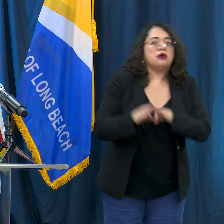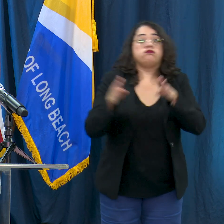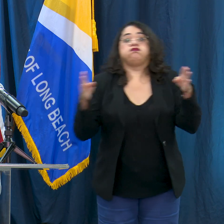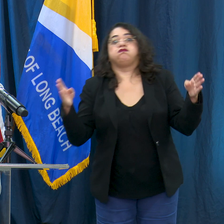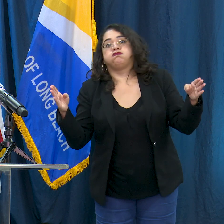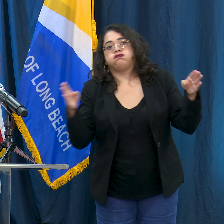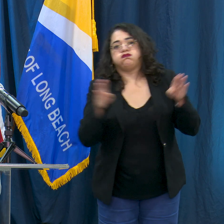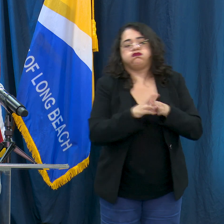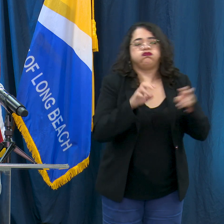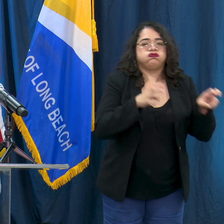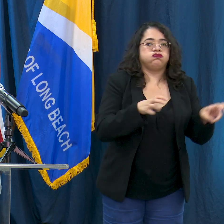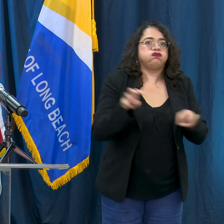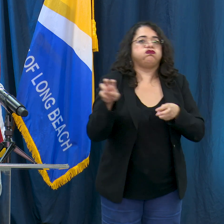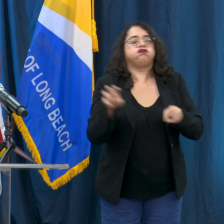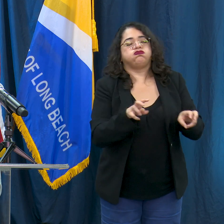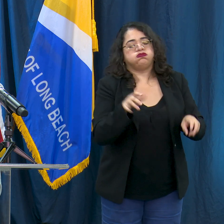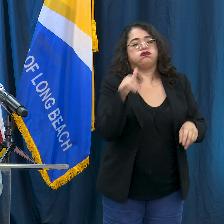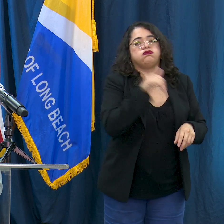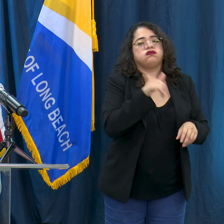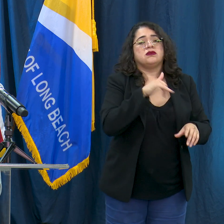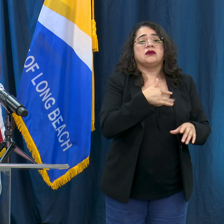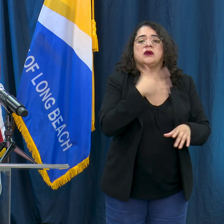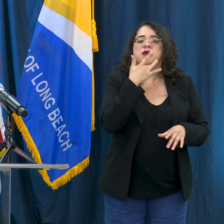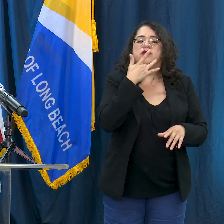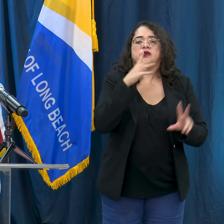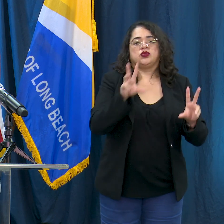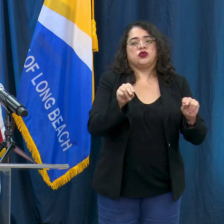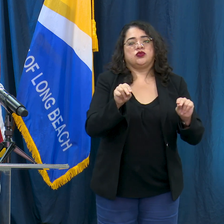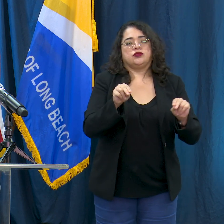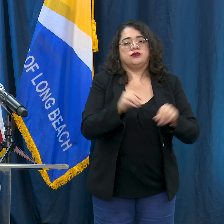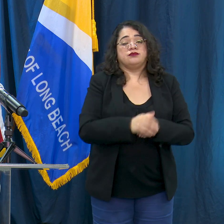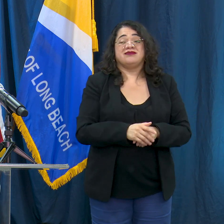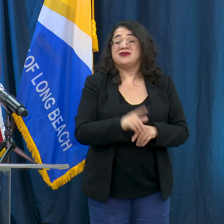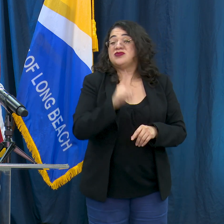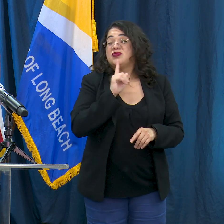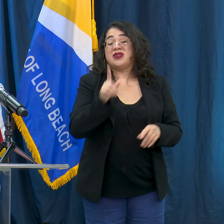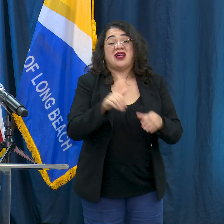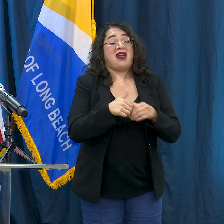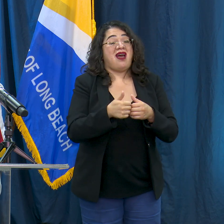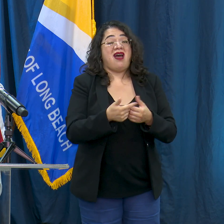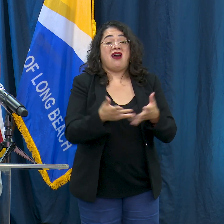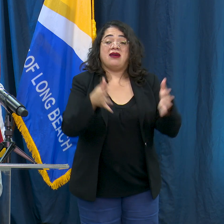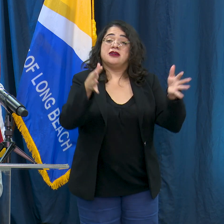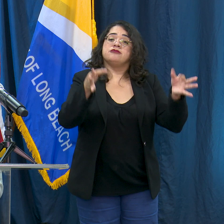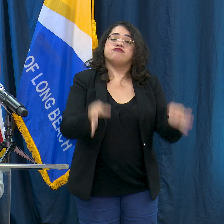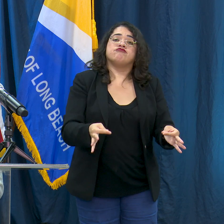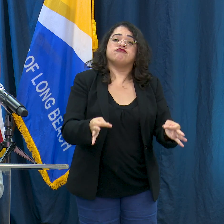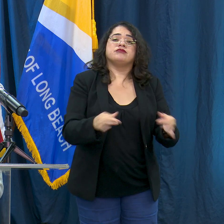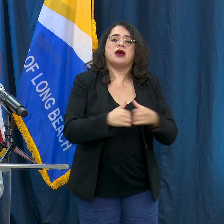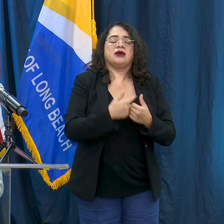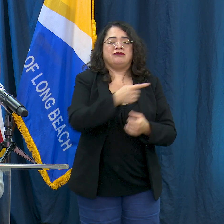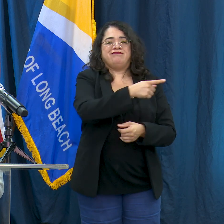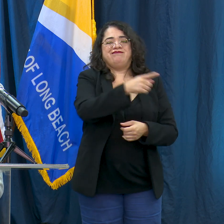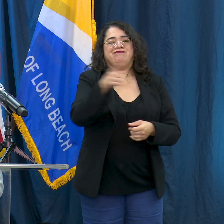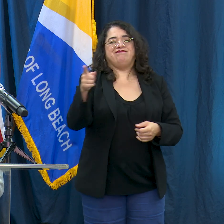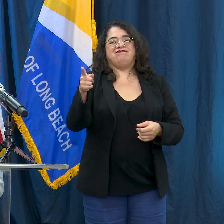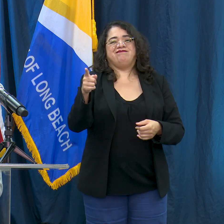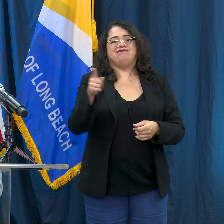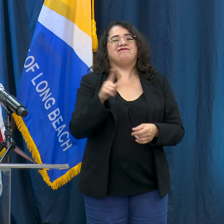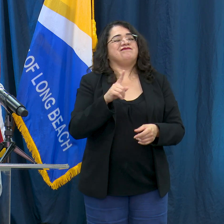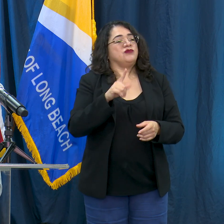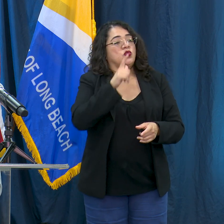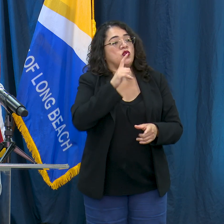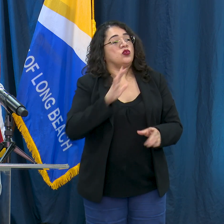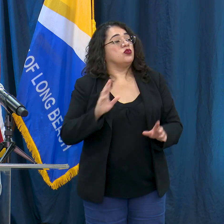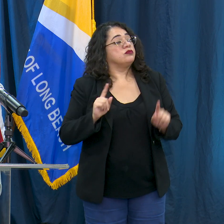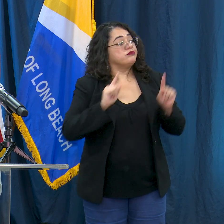prefer that's not the steps that we have to take. It really does depend on everybody in our community who's participating with these businesses. So